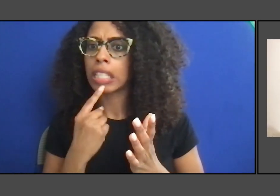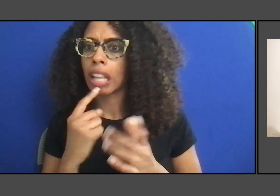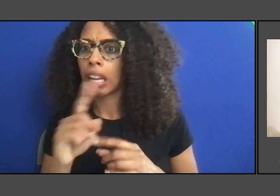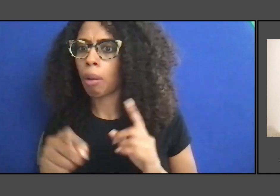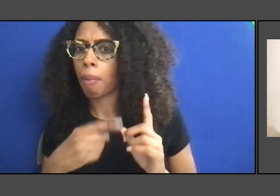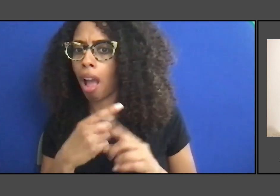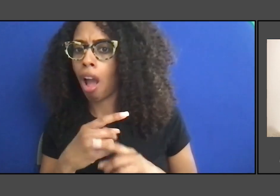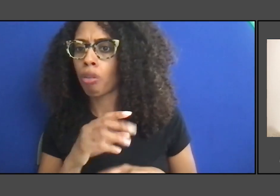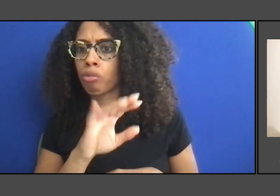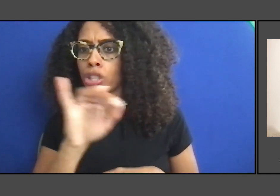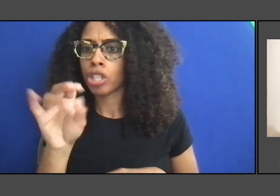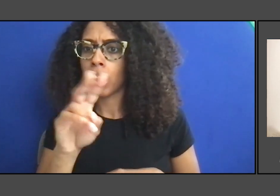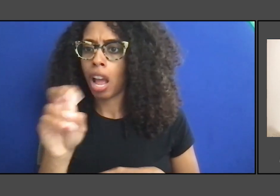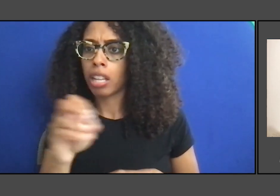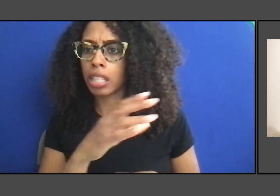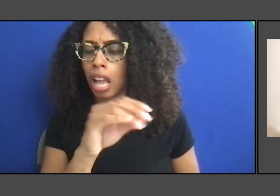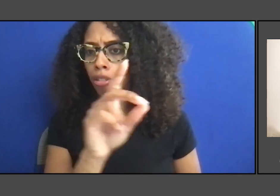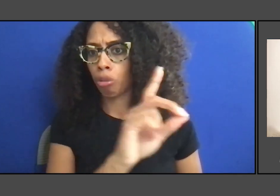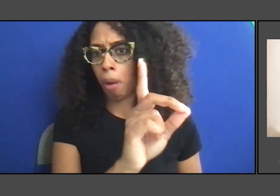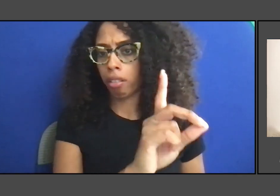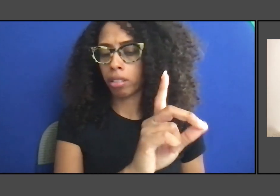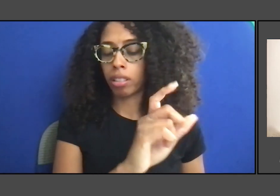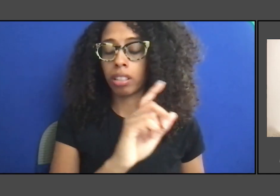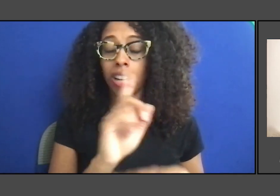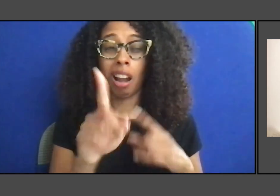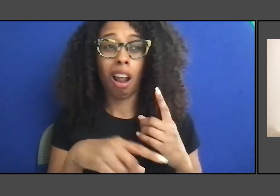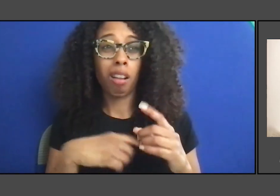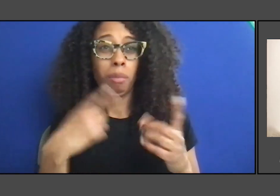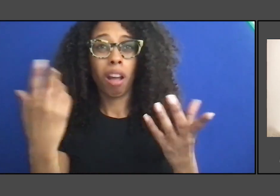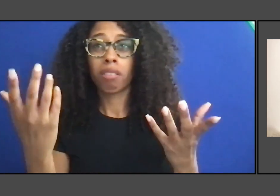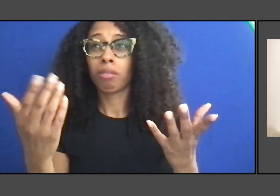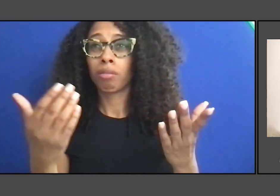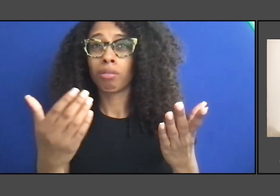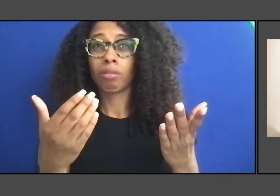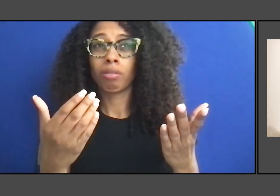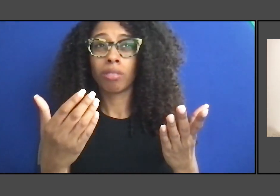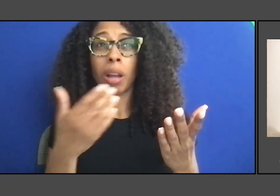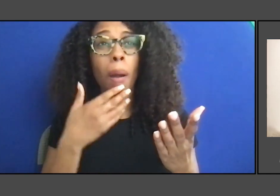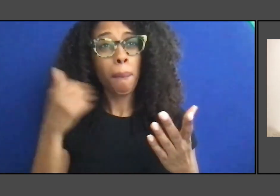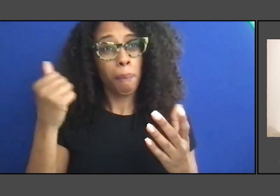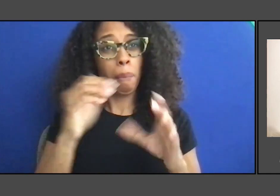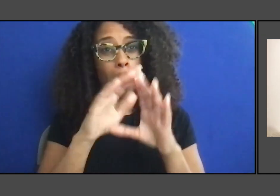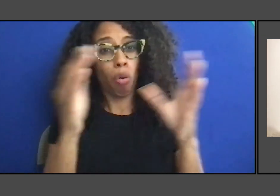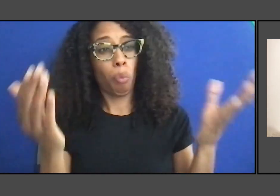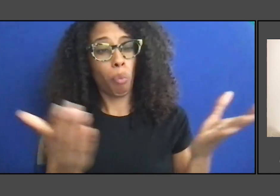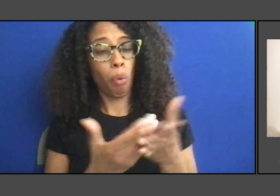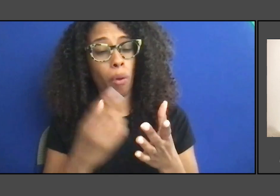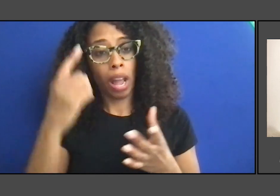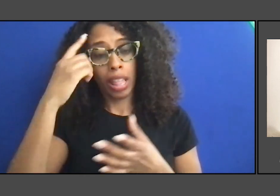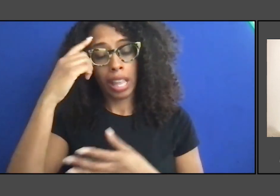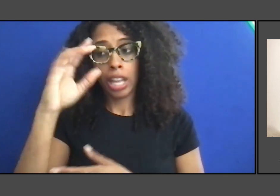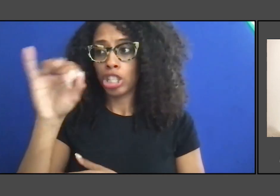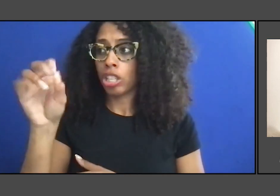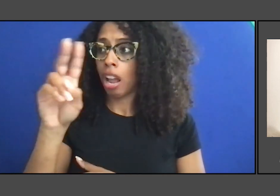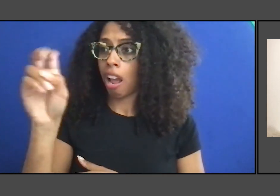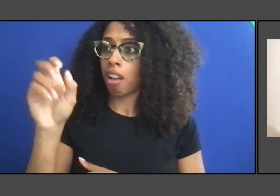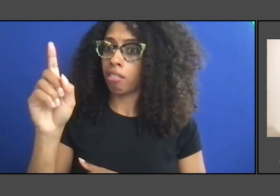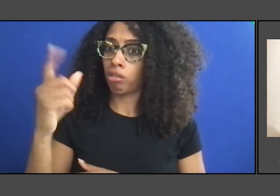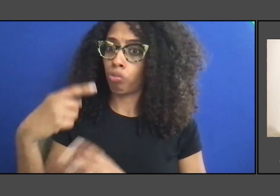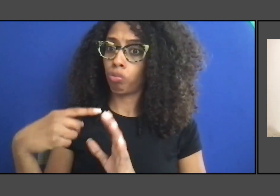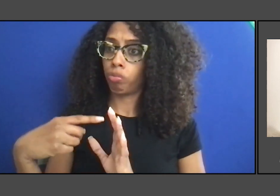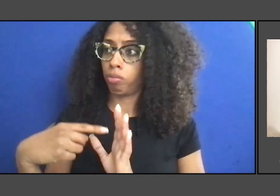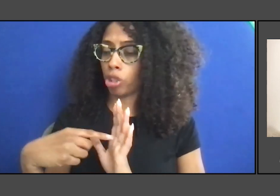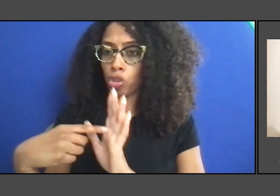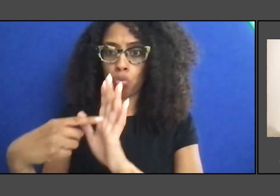and about creating a better world. I mean, I think jazz has modeled a way of being in the world. You